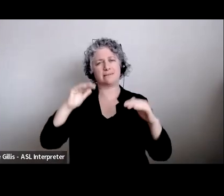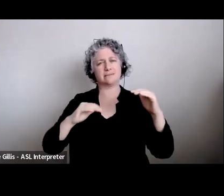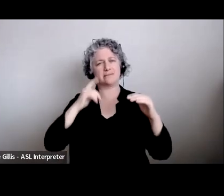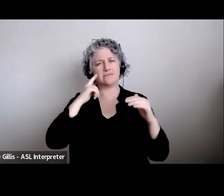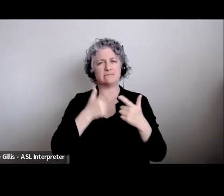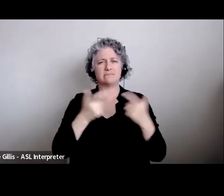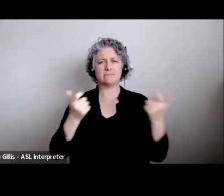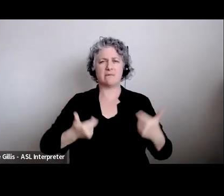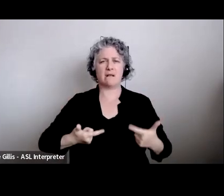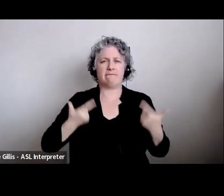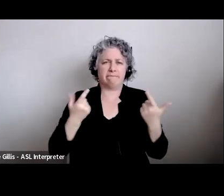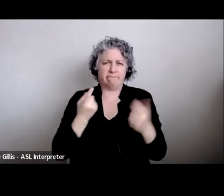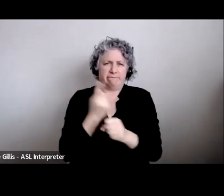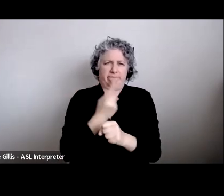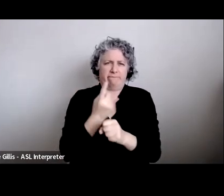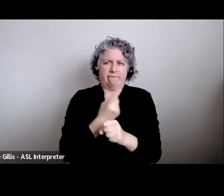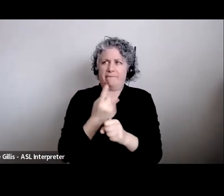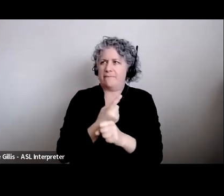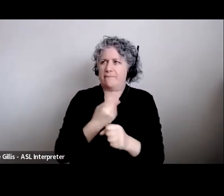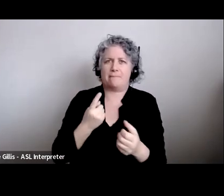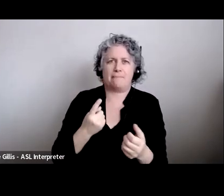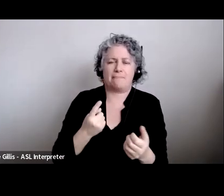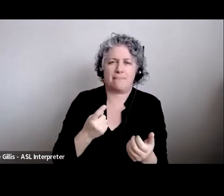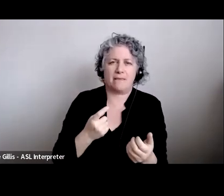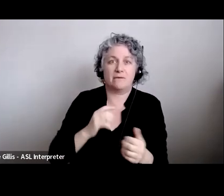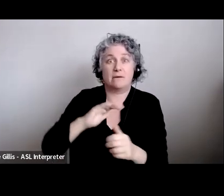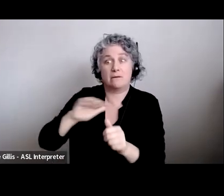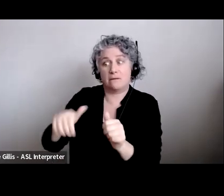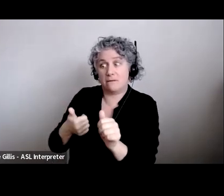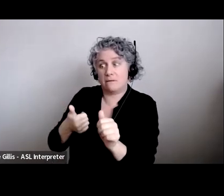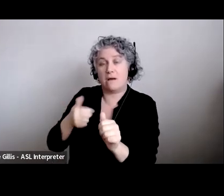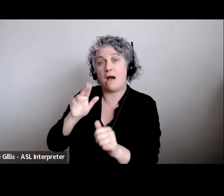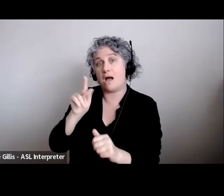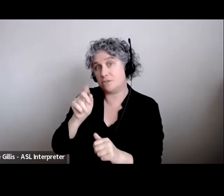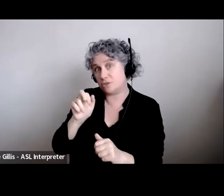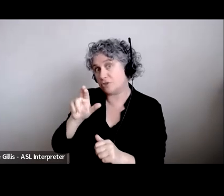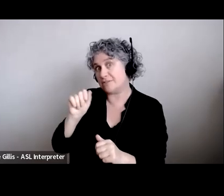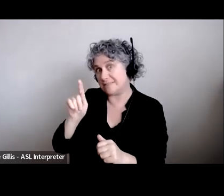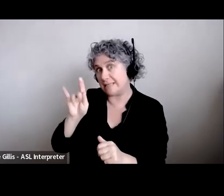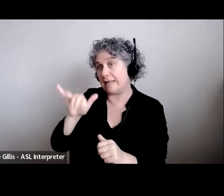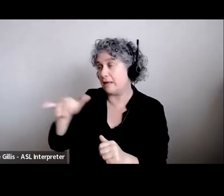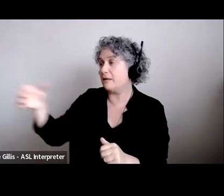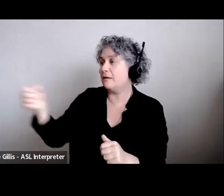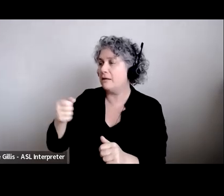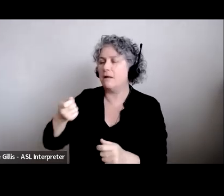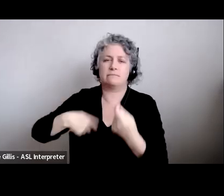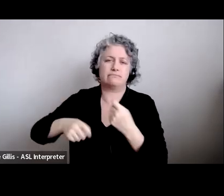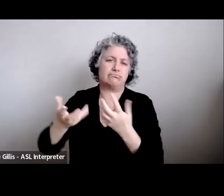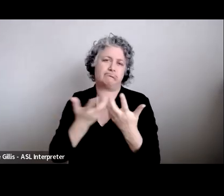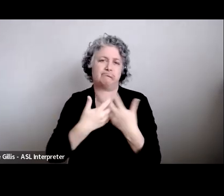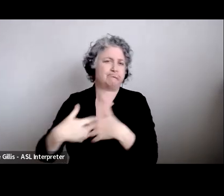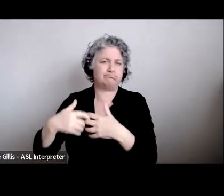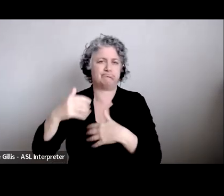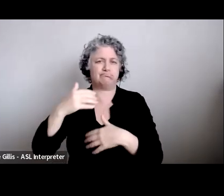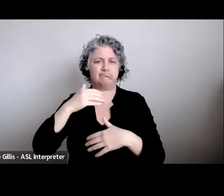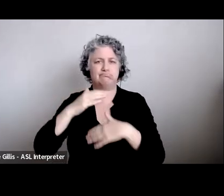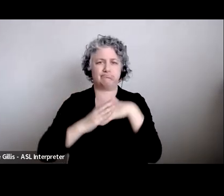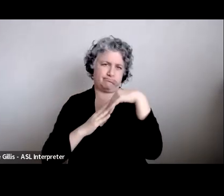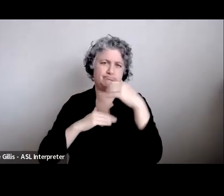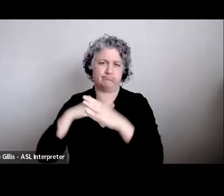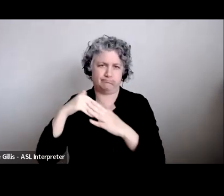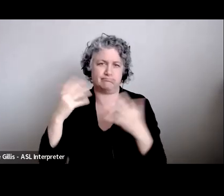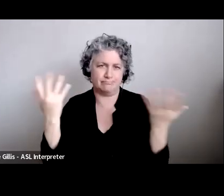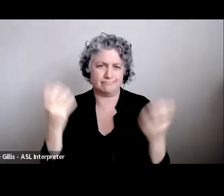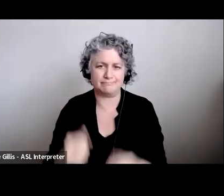small steps, but towards like actually a way of creating work in a much healthier way together.